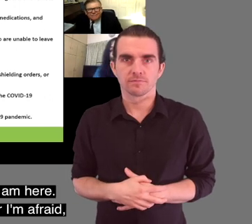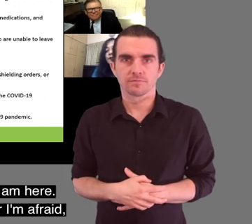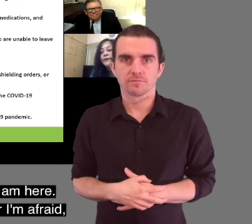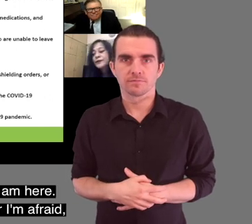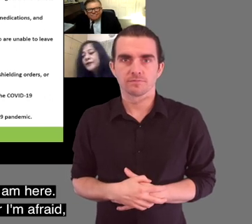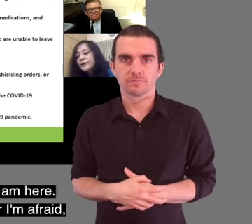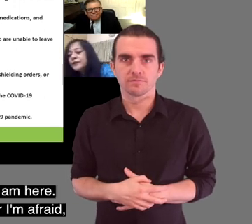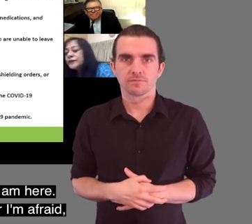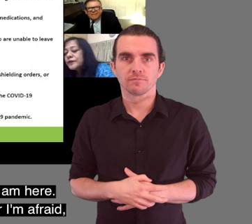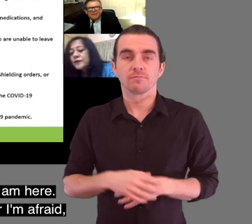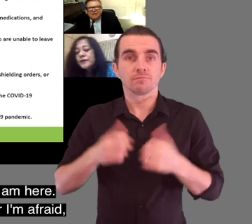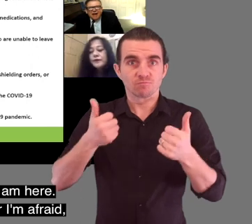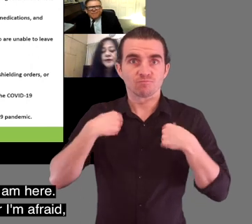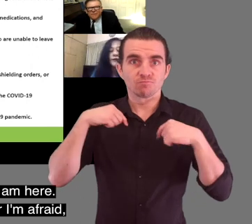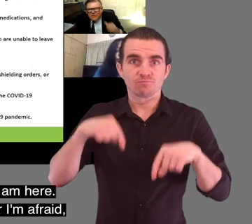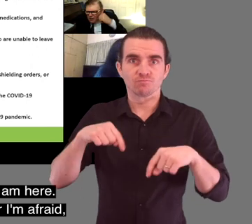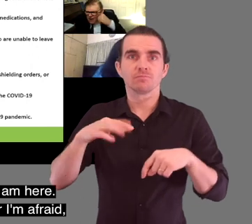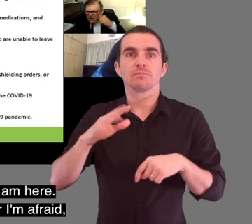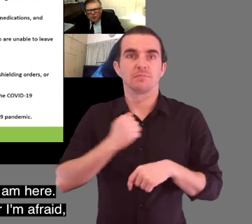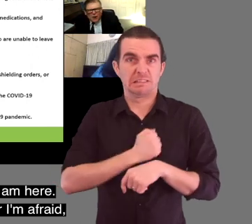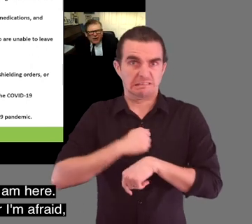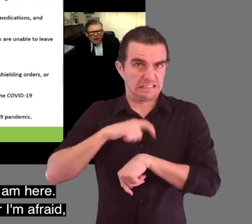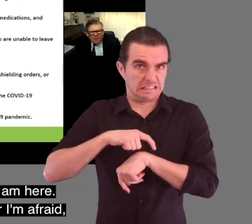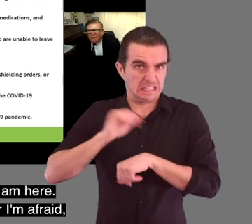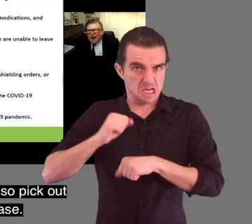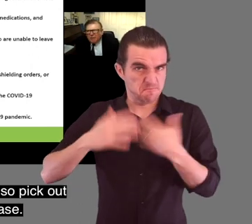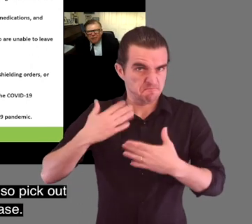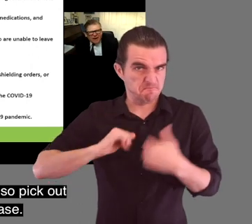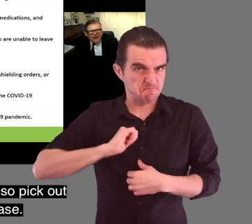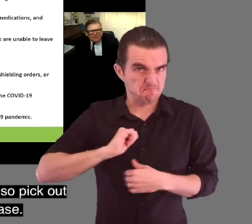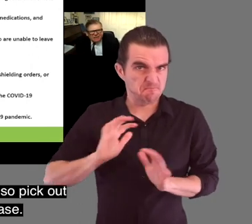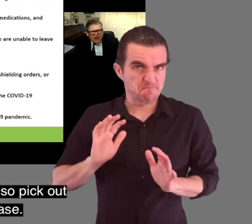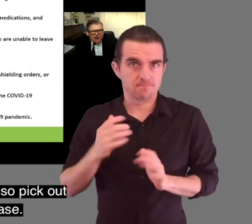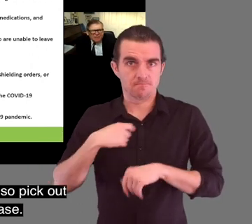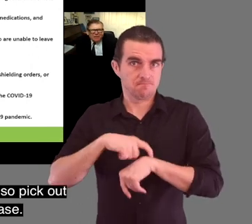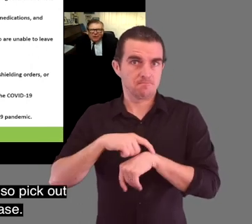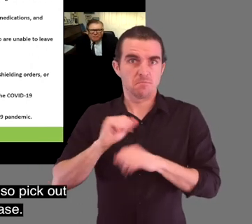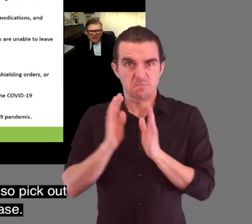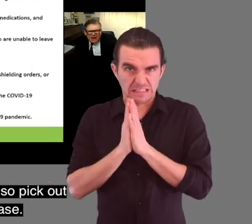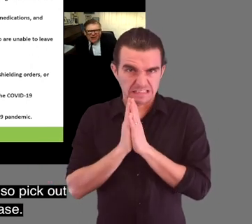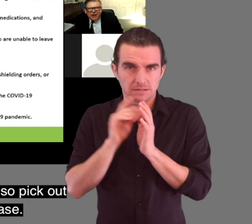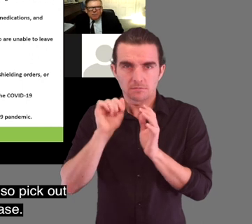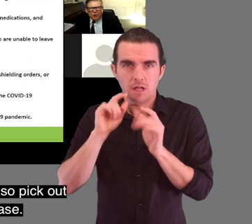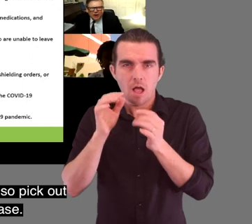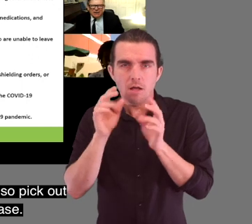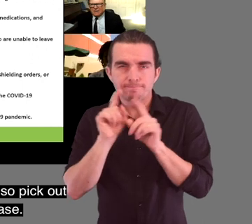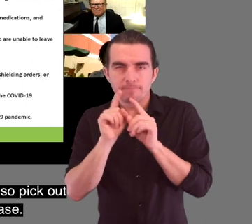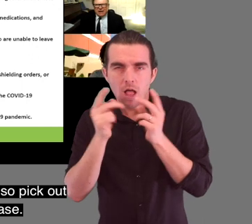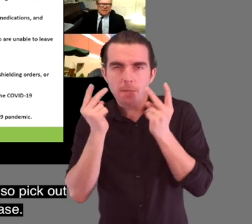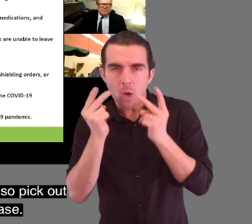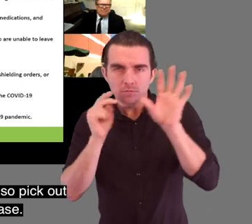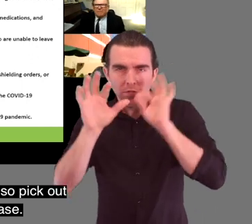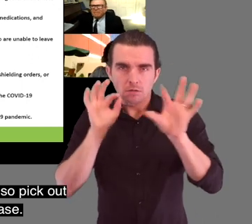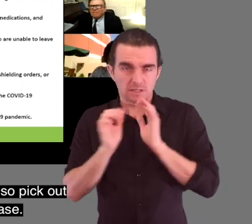Sarah? Yes, Richard, I'm here. Right. So a little quicker, I'm afraid. We're running out of time. So if you just pick out the key points,